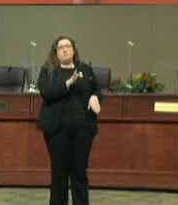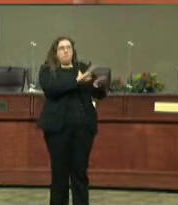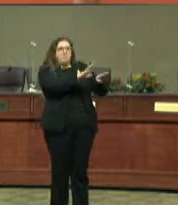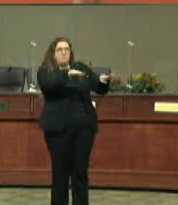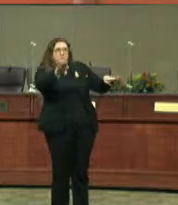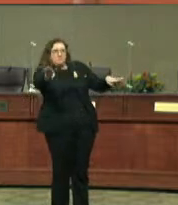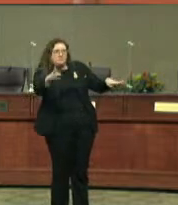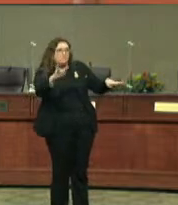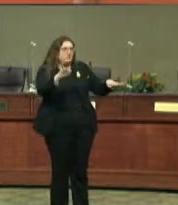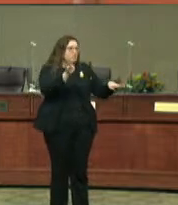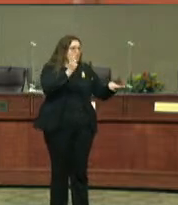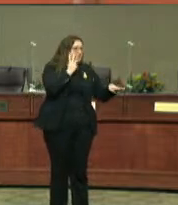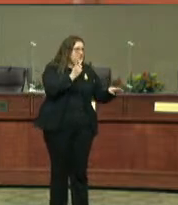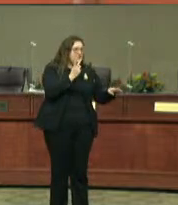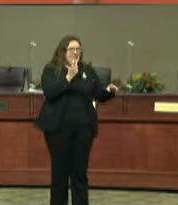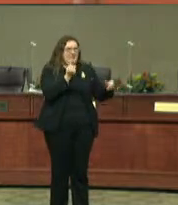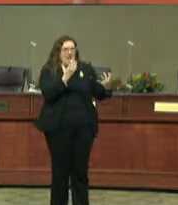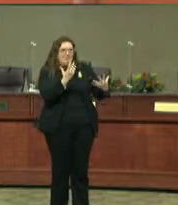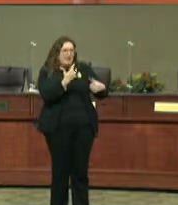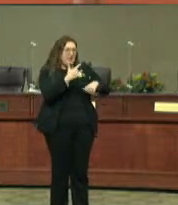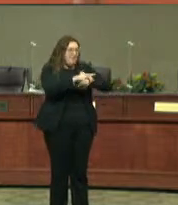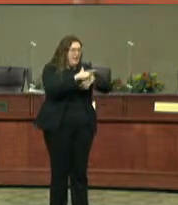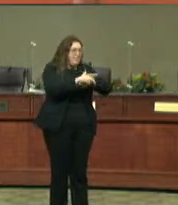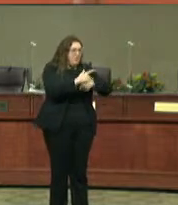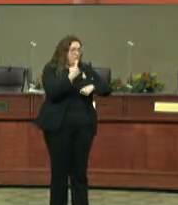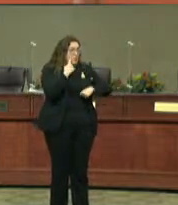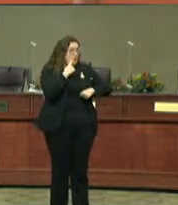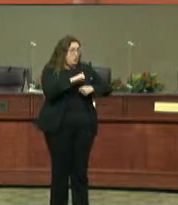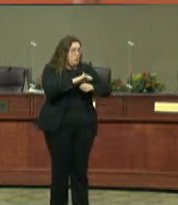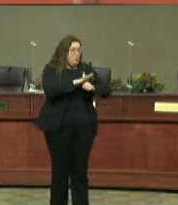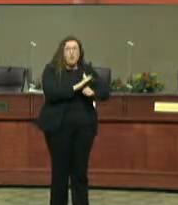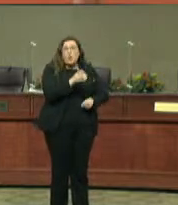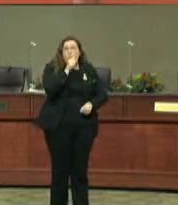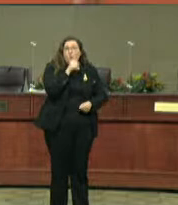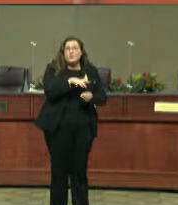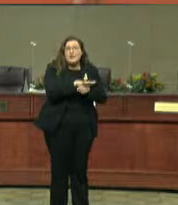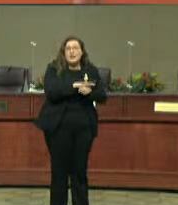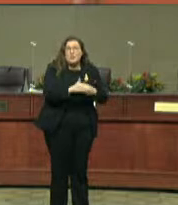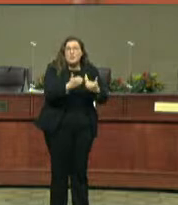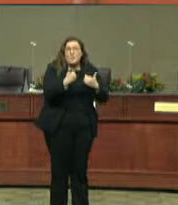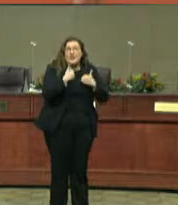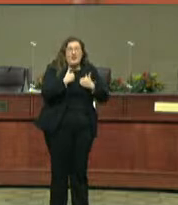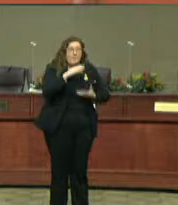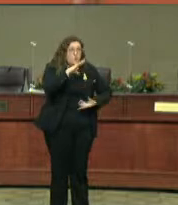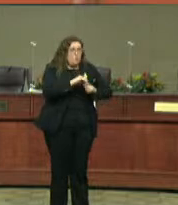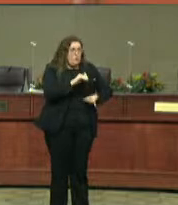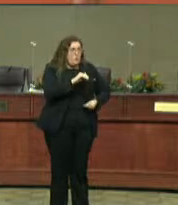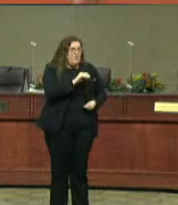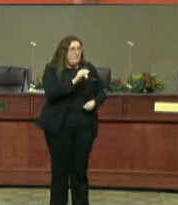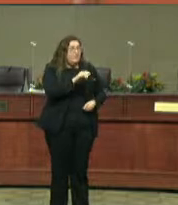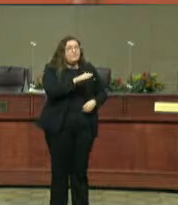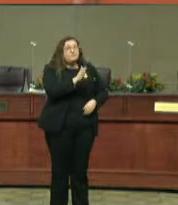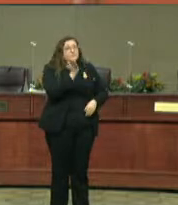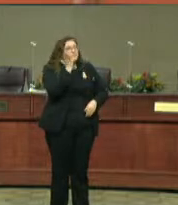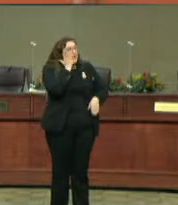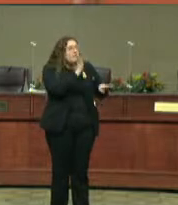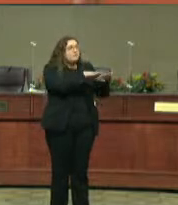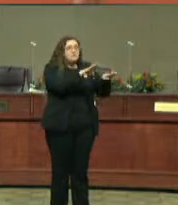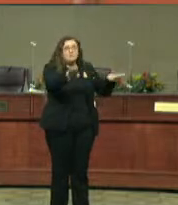COVID-19, in orange, right here you have the number of ICU beds that are